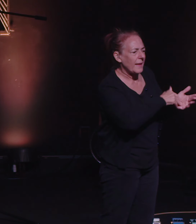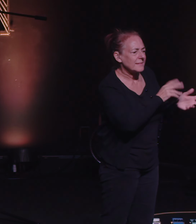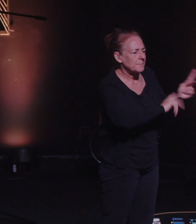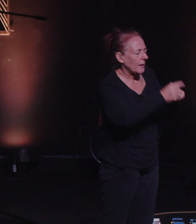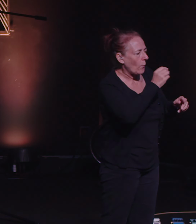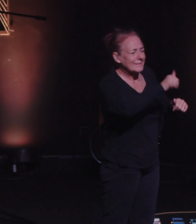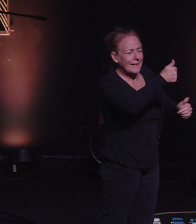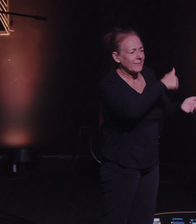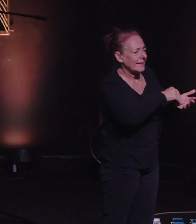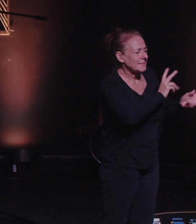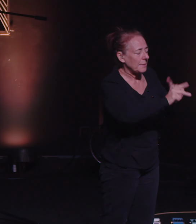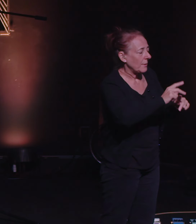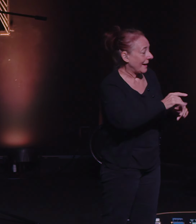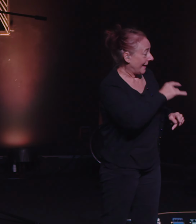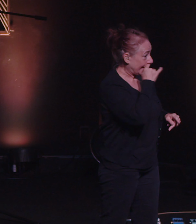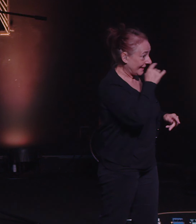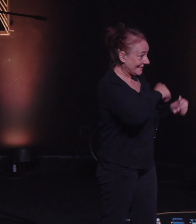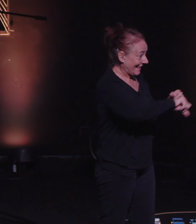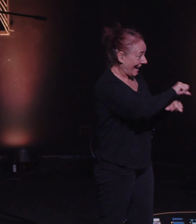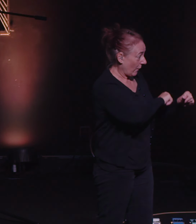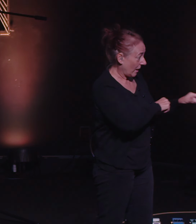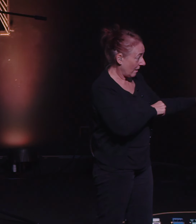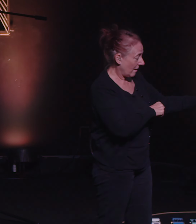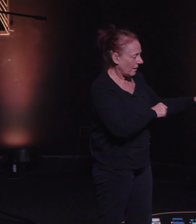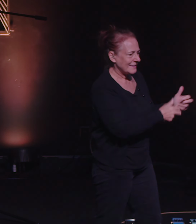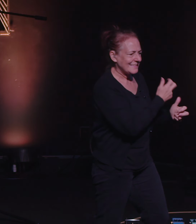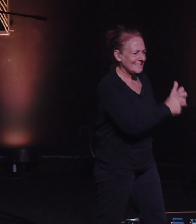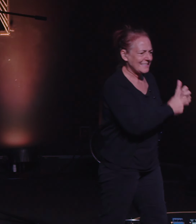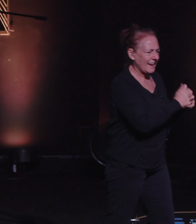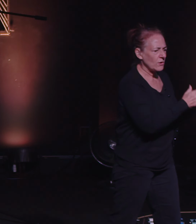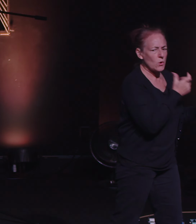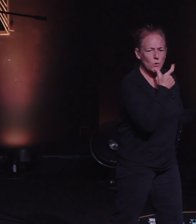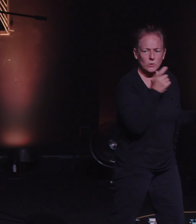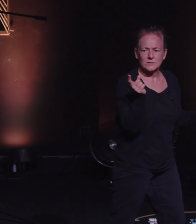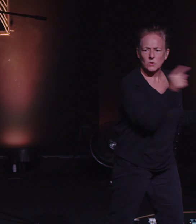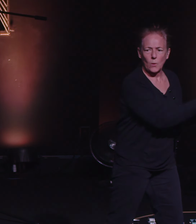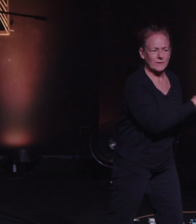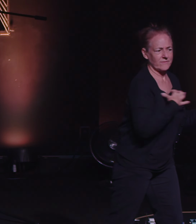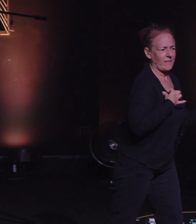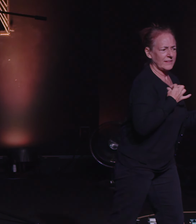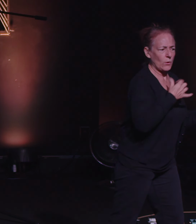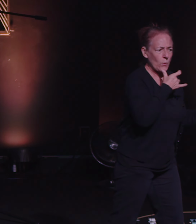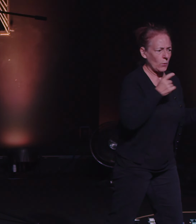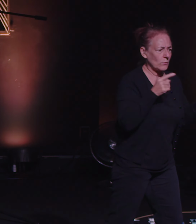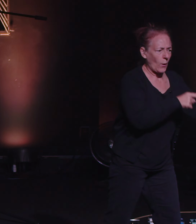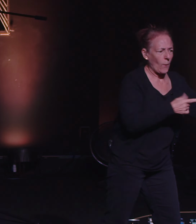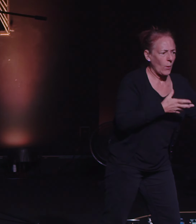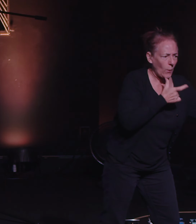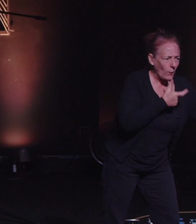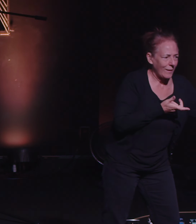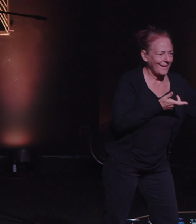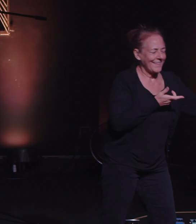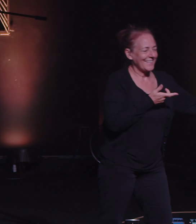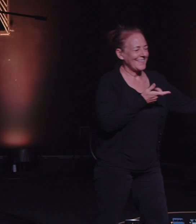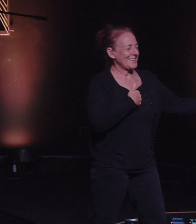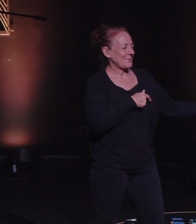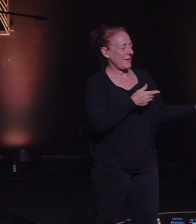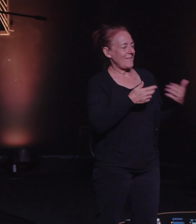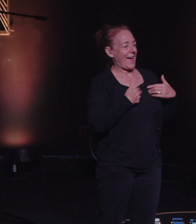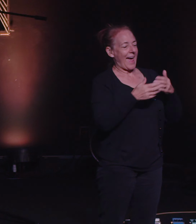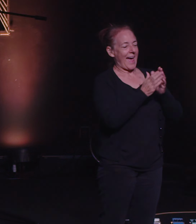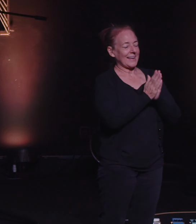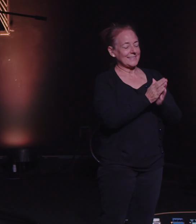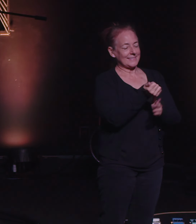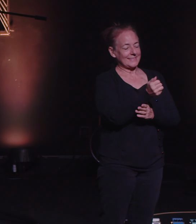people or 10,000 people, kids area is always the most difficult to get scheduled and have volunteers and all that. So what we've done is we have asked